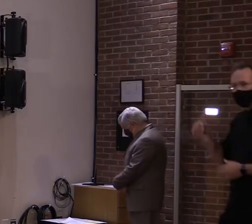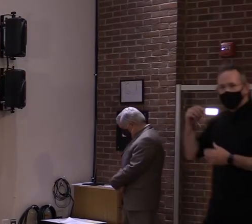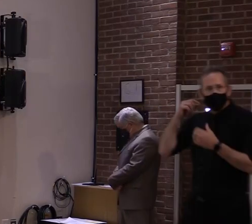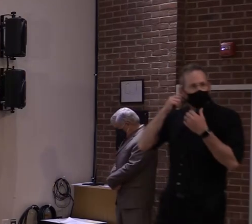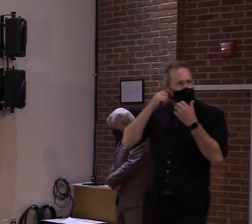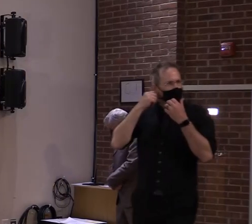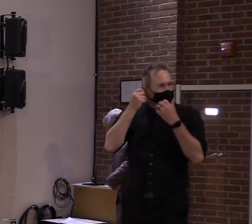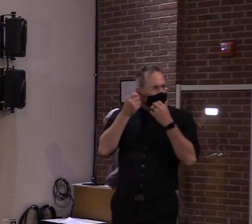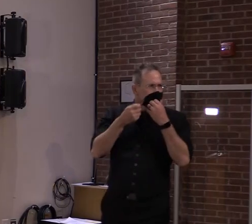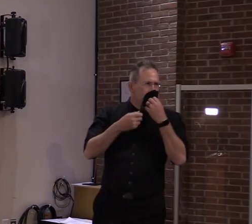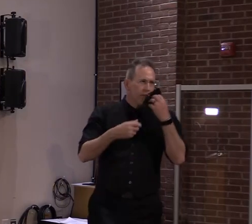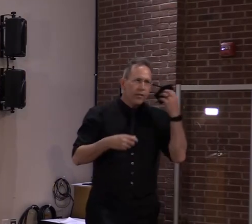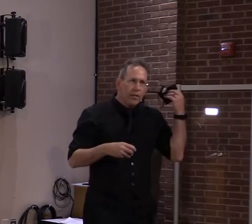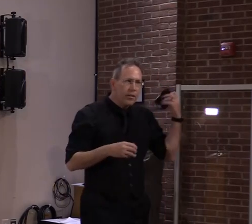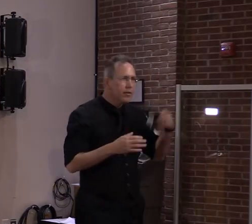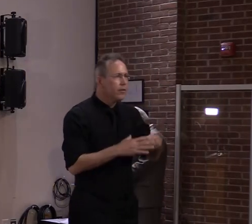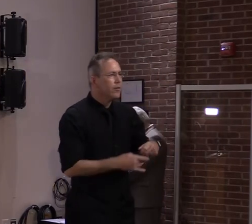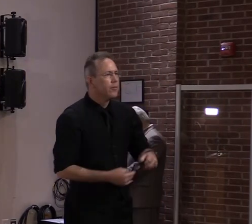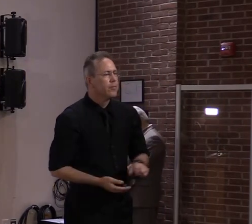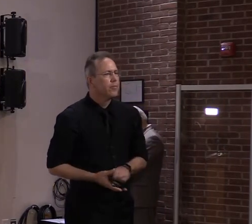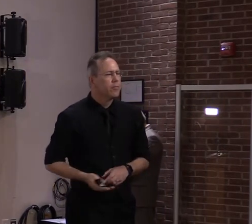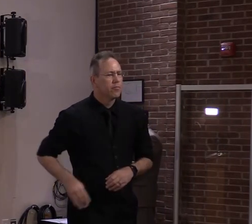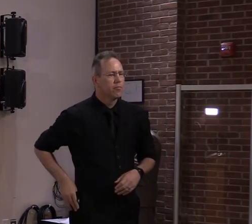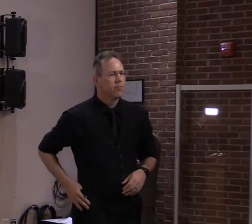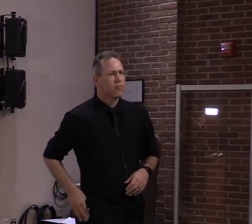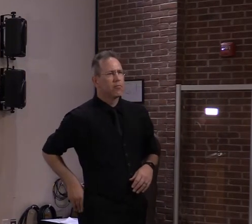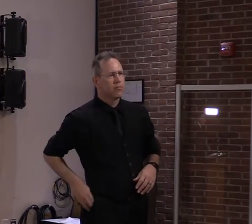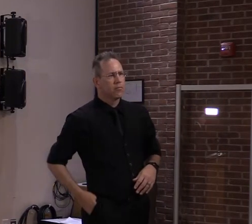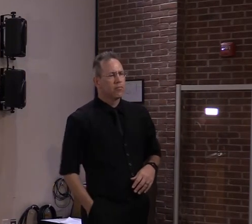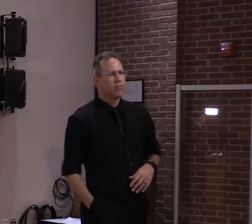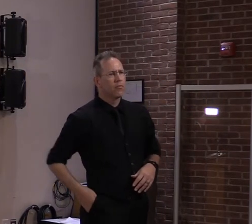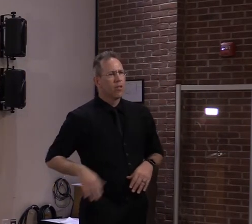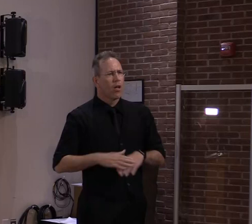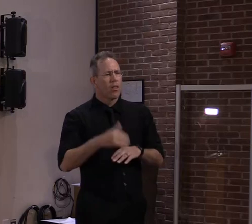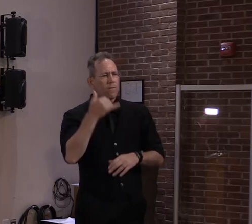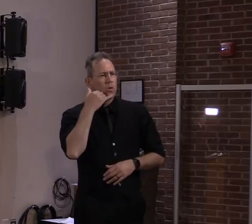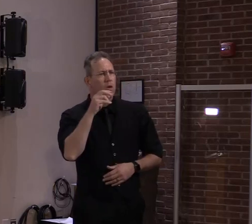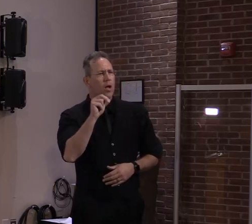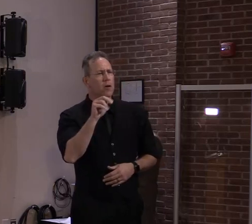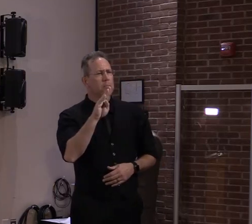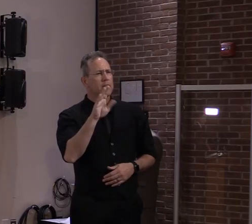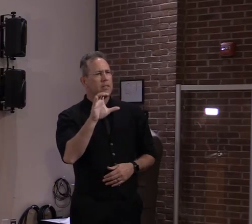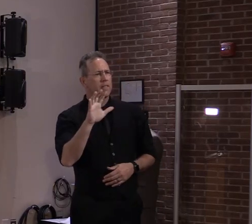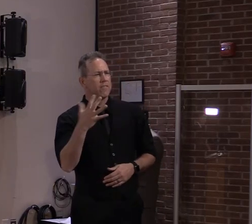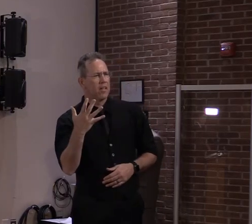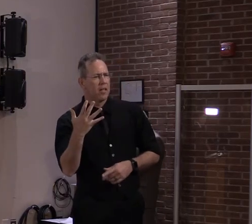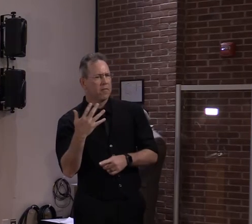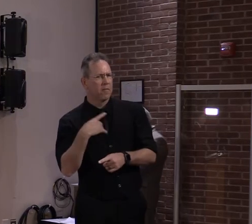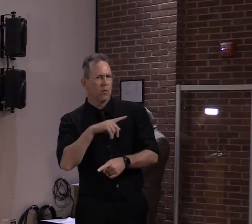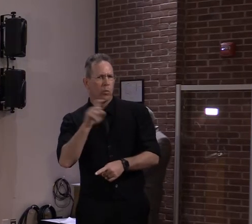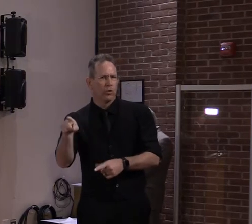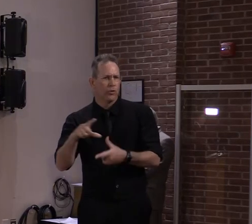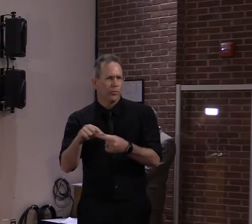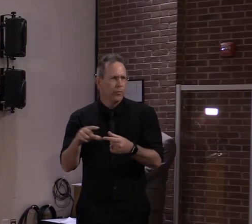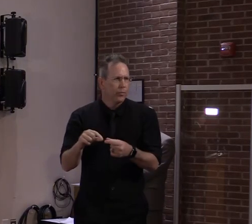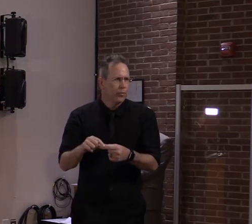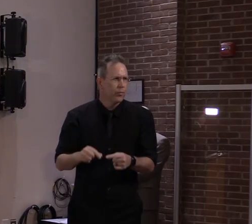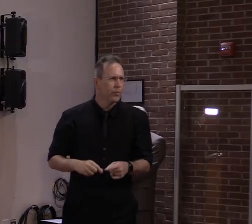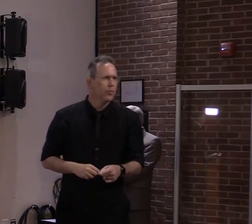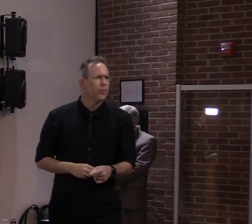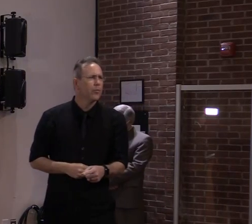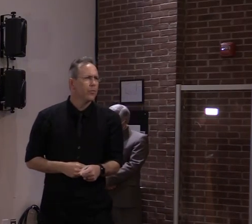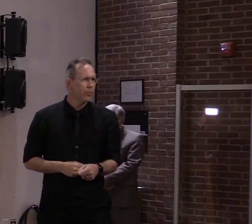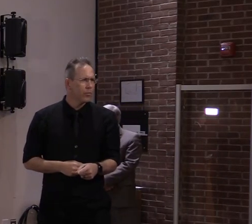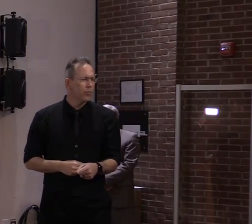Thank you. Governor, you said that a private business, can opt to require a proof of vaccination.